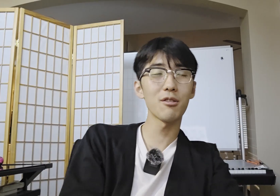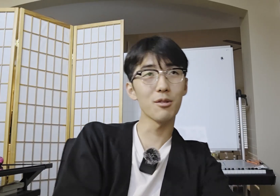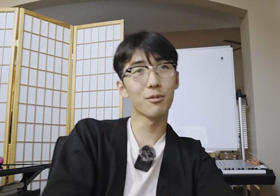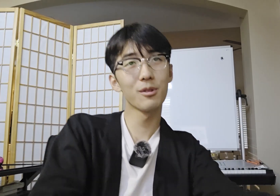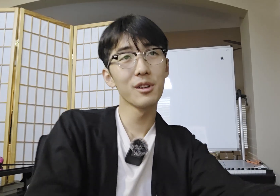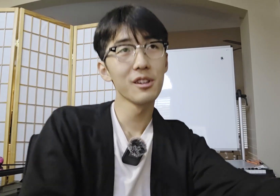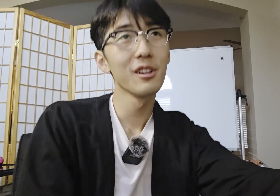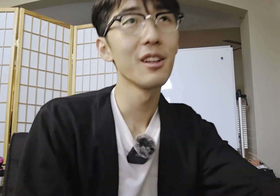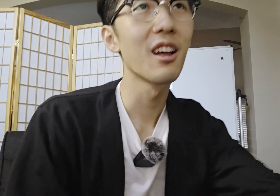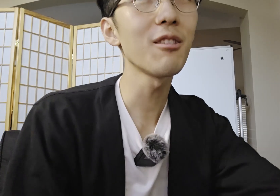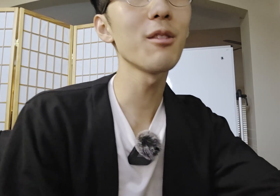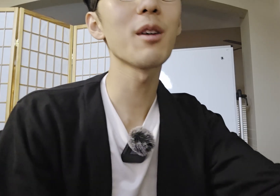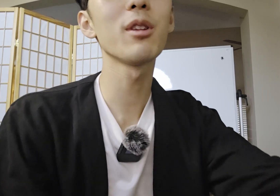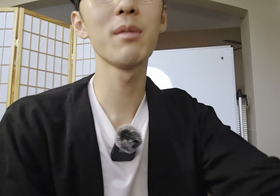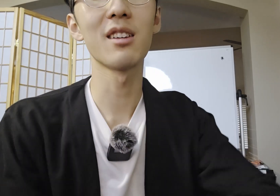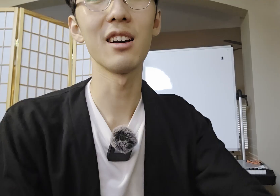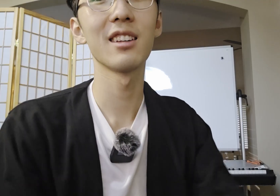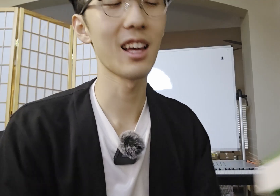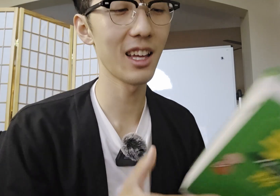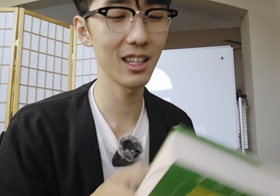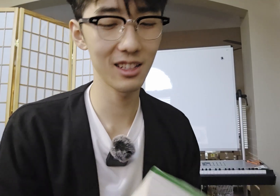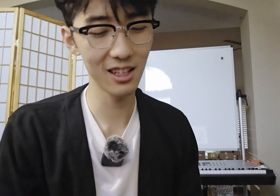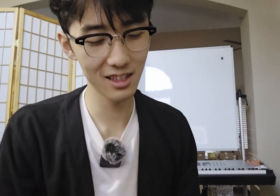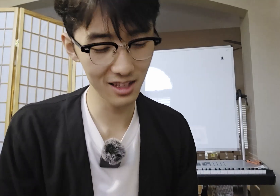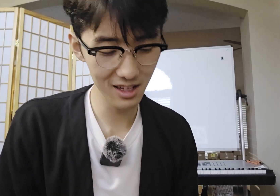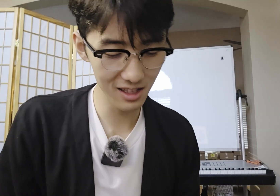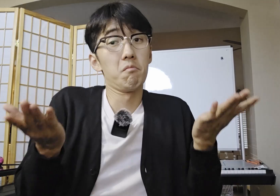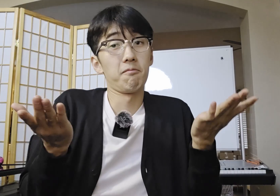don't know if that really means hug. That's